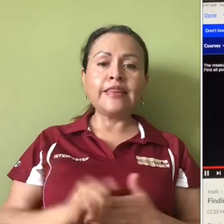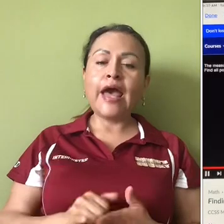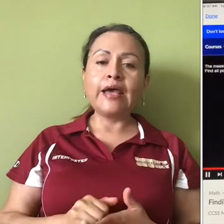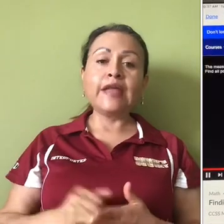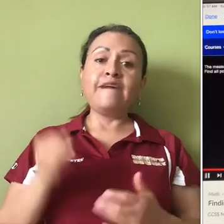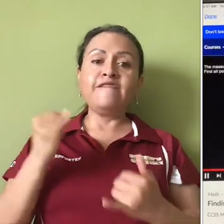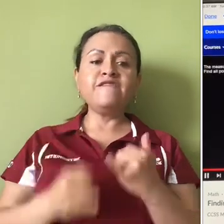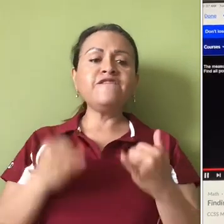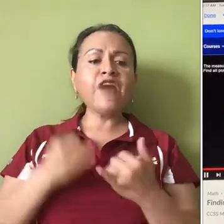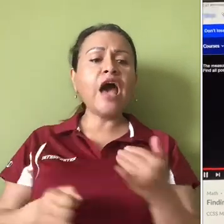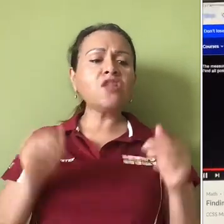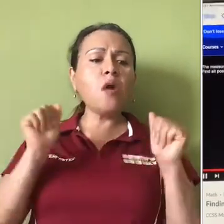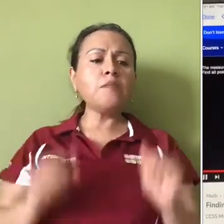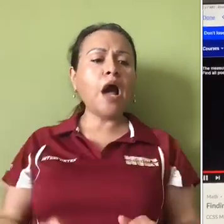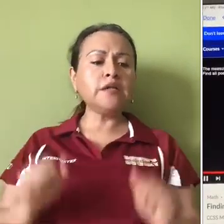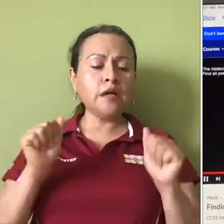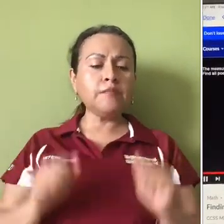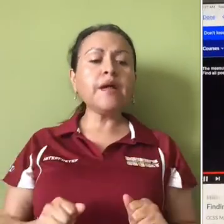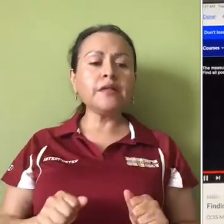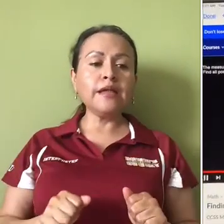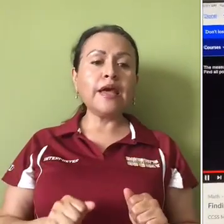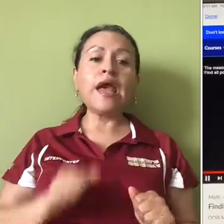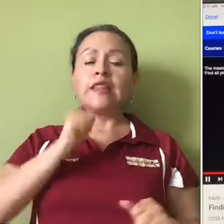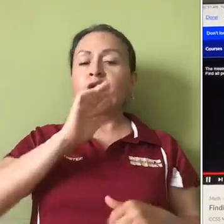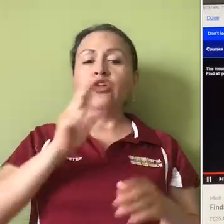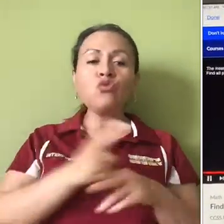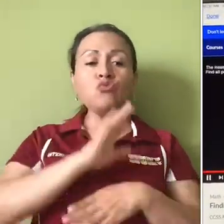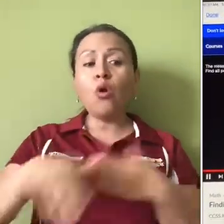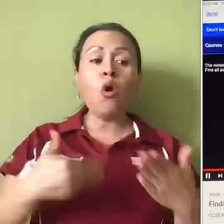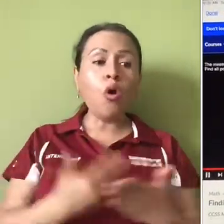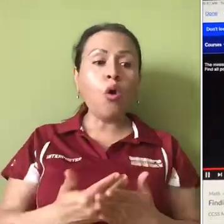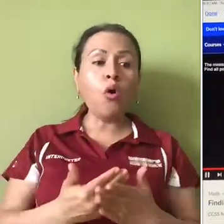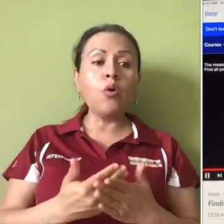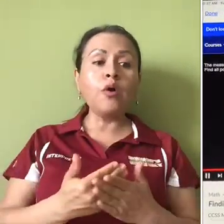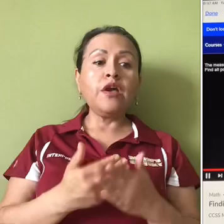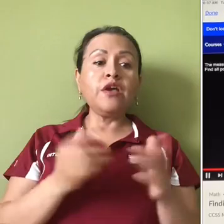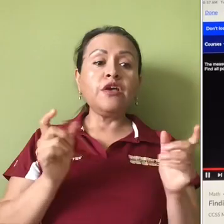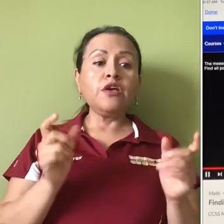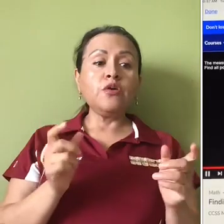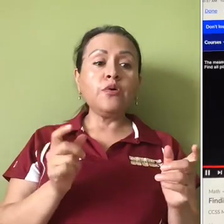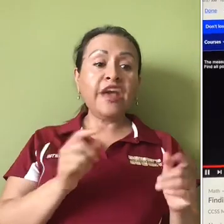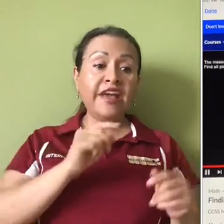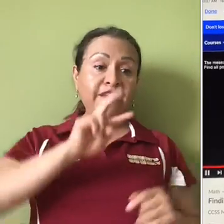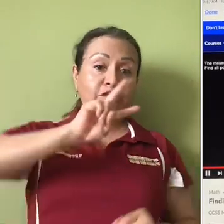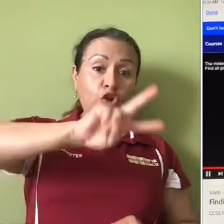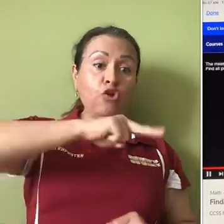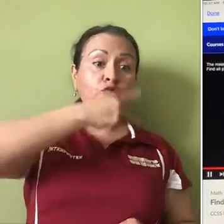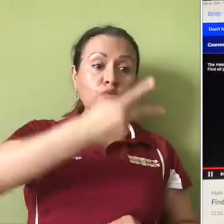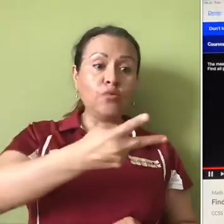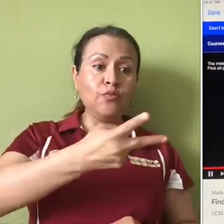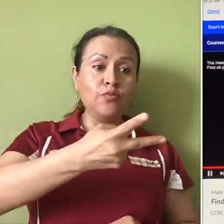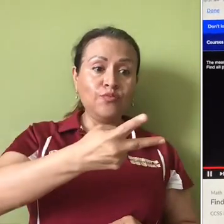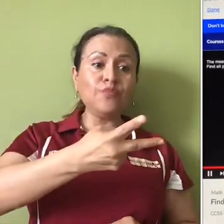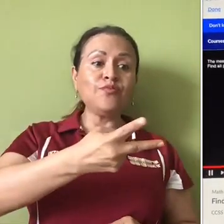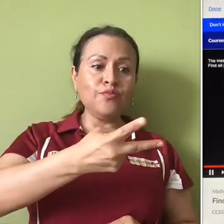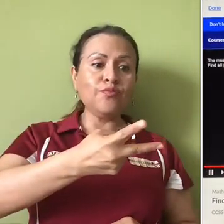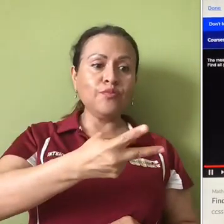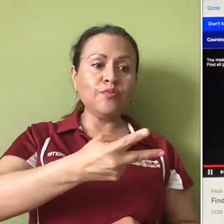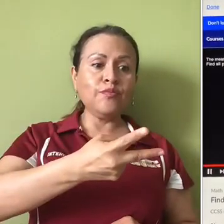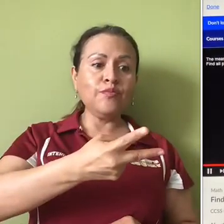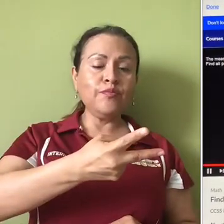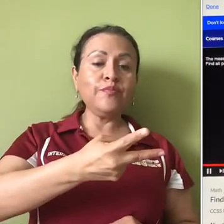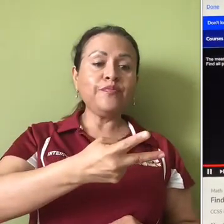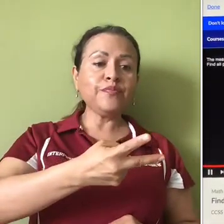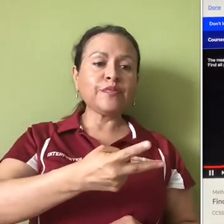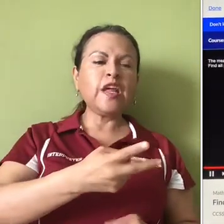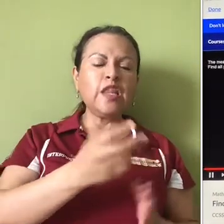the final possibility, actually we haven't exhausted all of them, is if we swap these two. If this one is x plus 16 and that one is 3x plus 5.